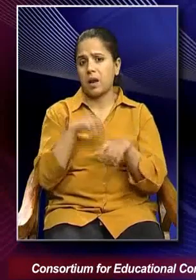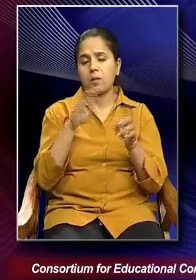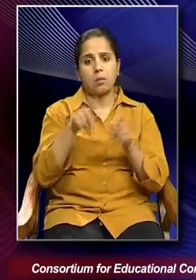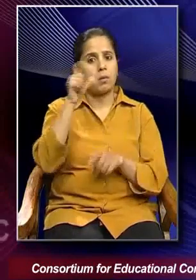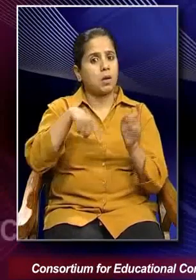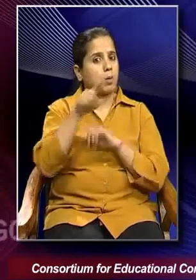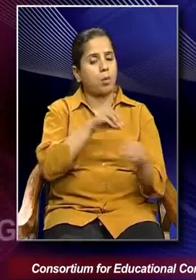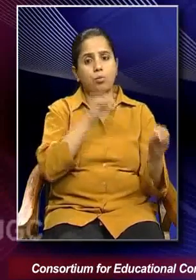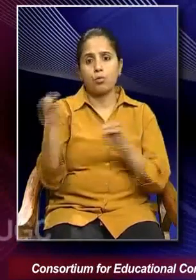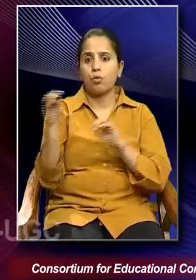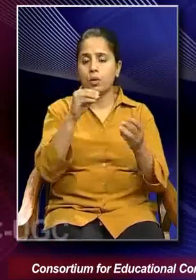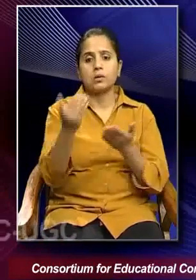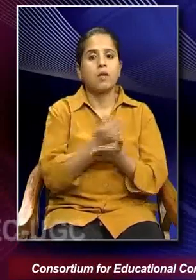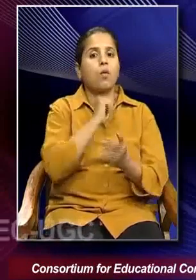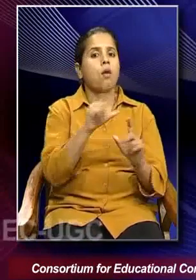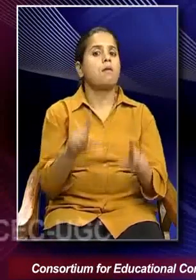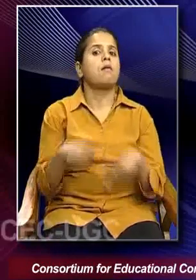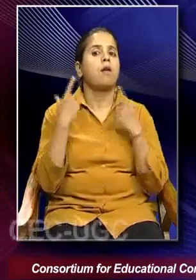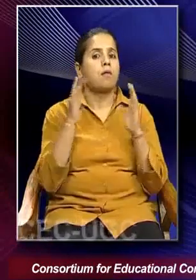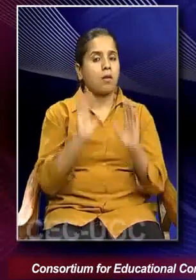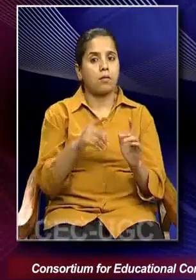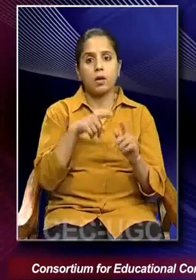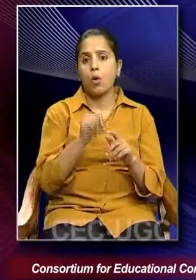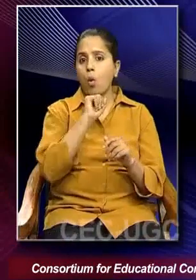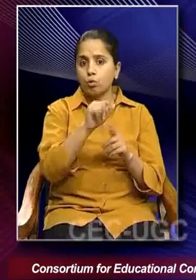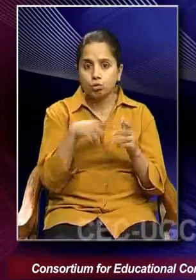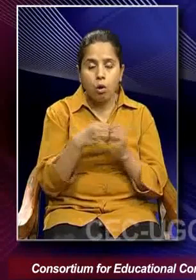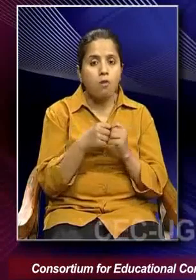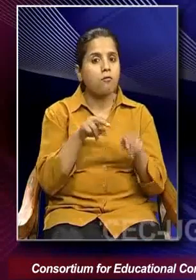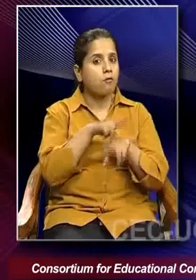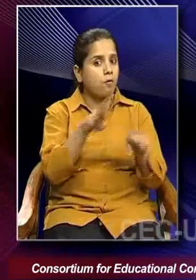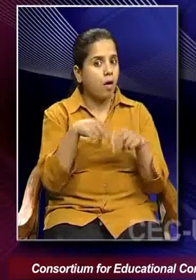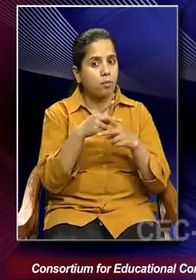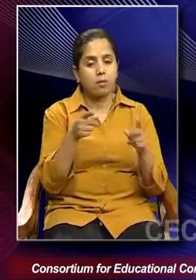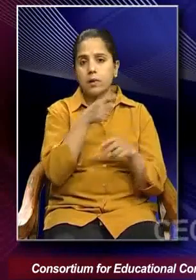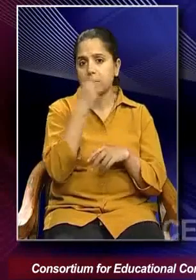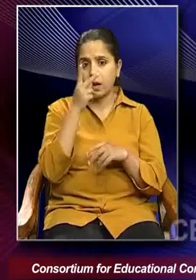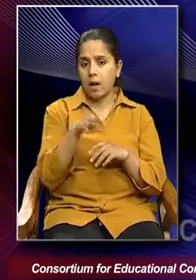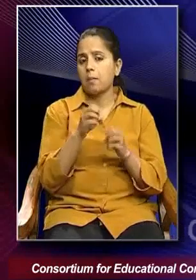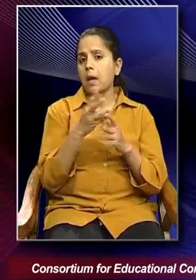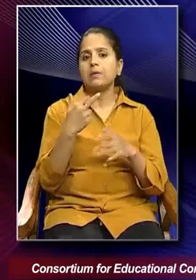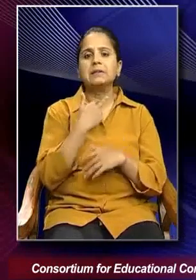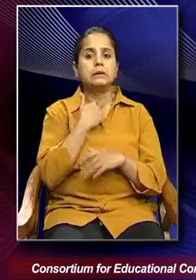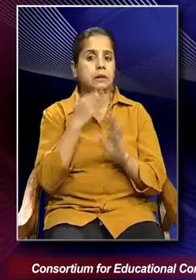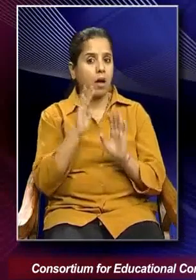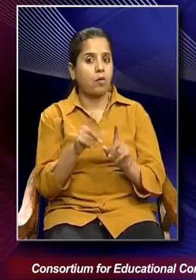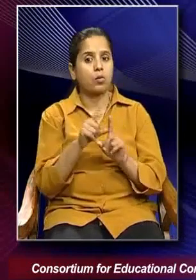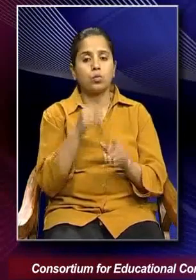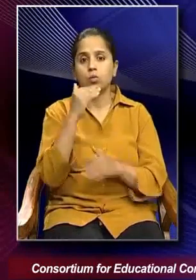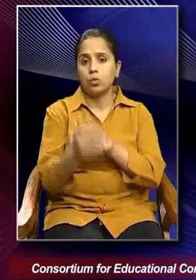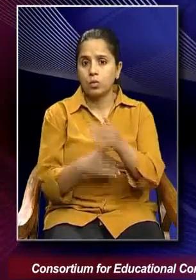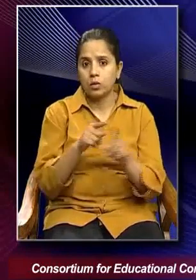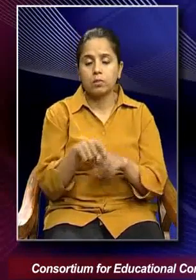have to migrate to save their life and their livelihood of their family members. So they take a lot of risk in order to go